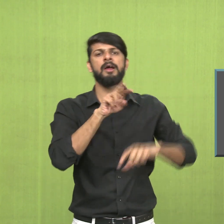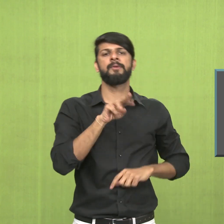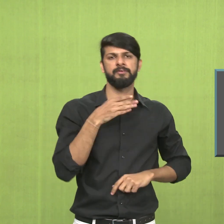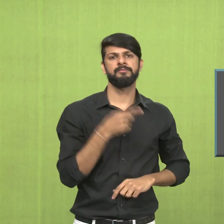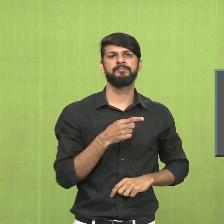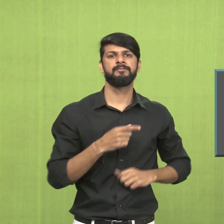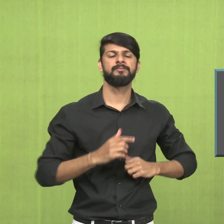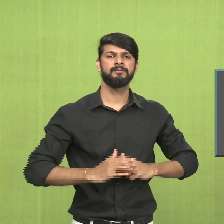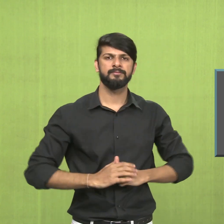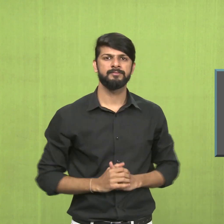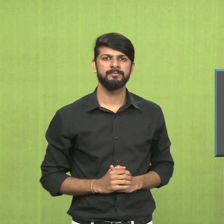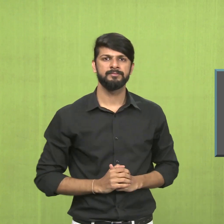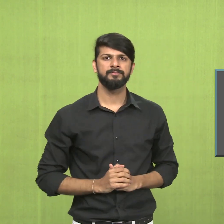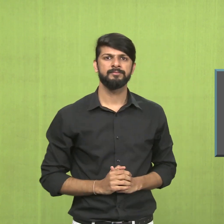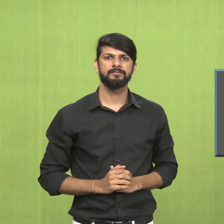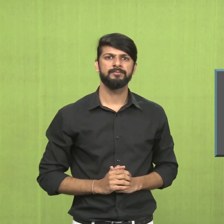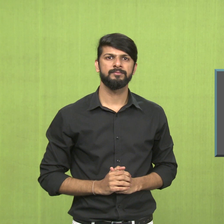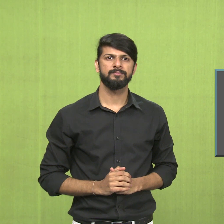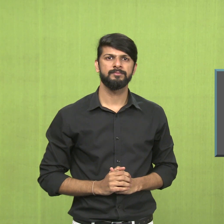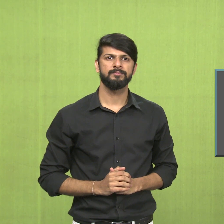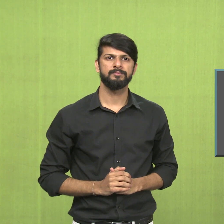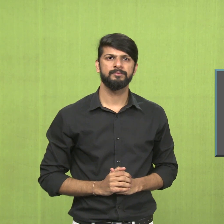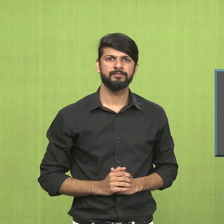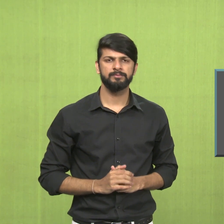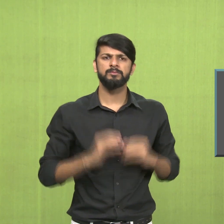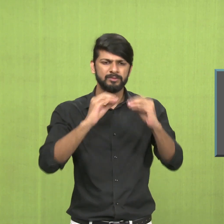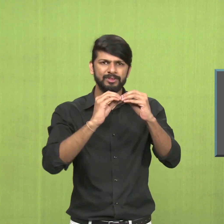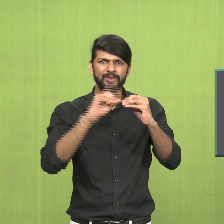these brackets of paintings are done in different panels.